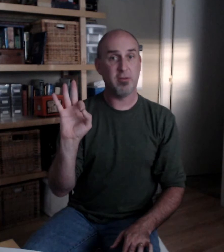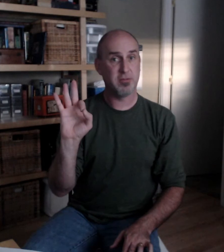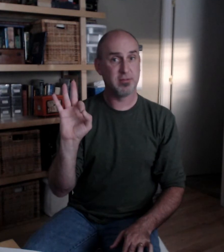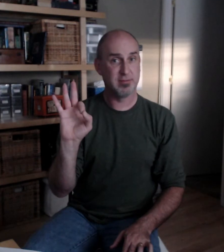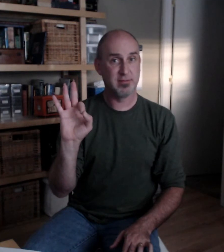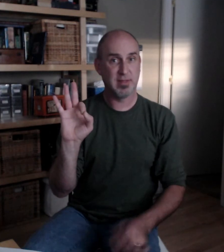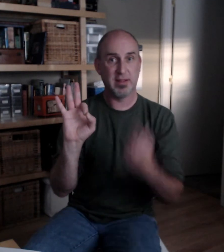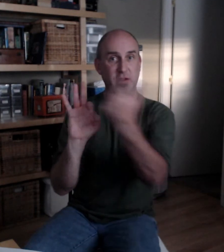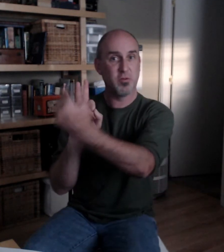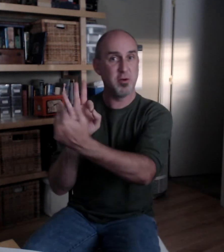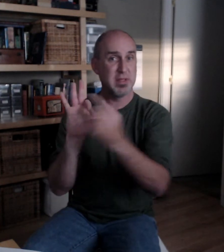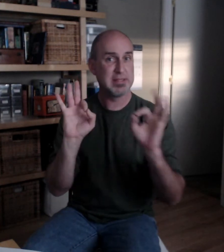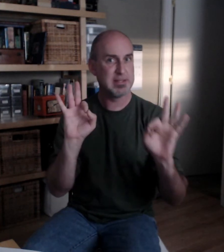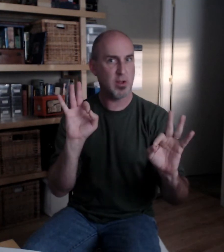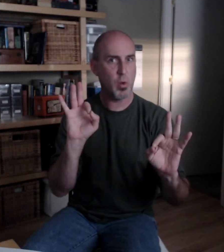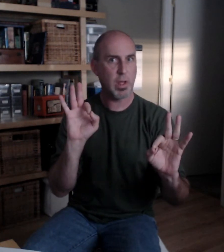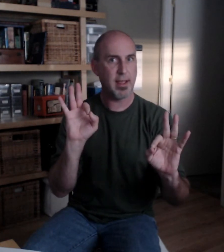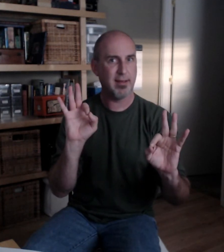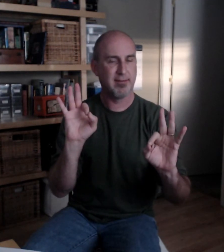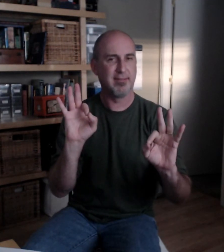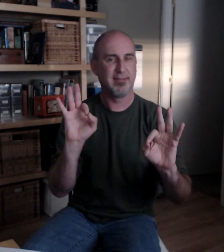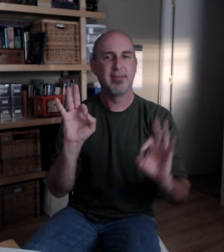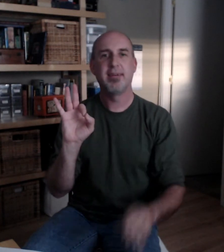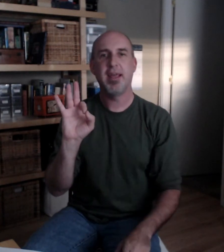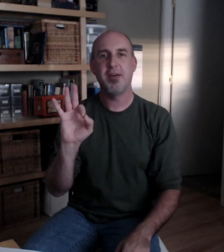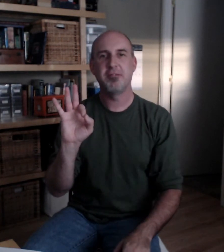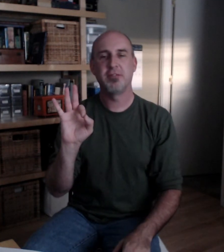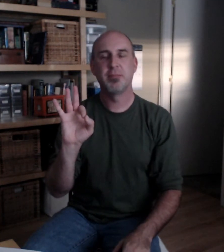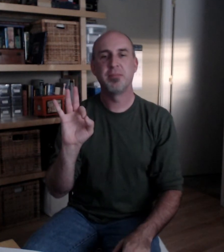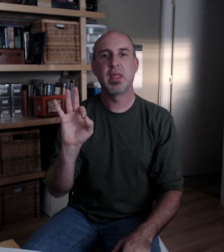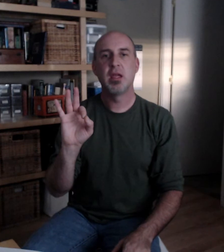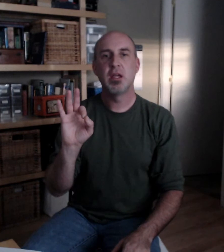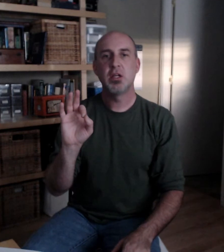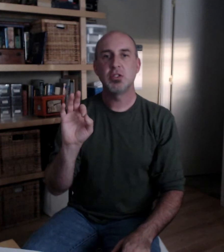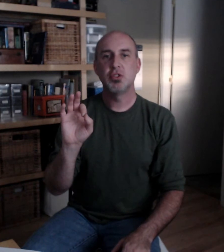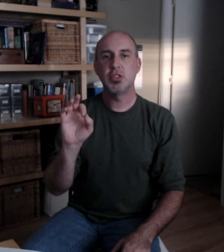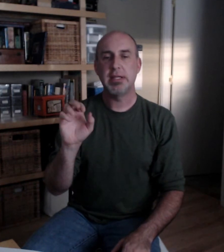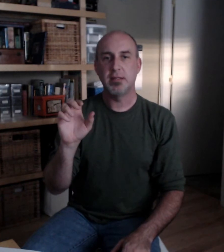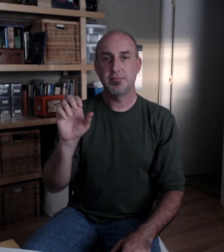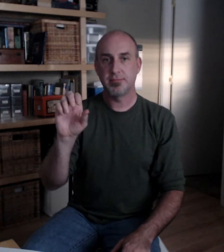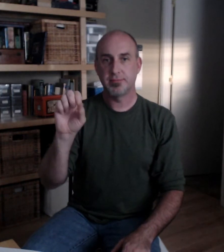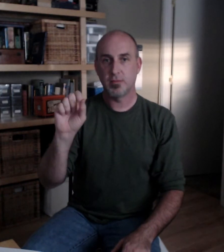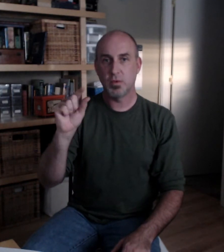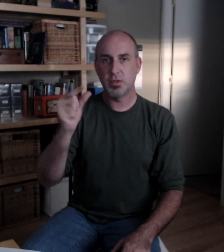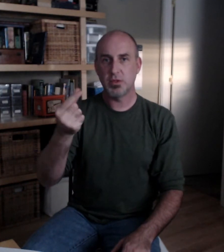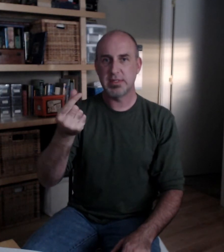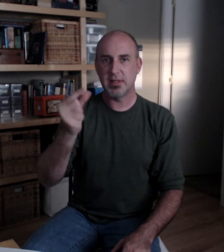F. And I've confirmed that this is okay. F. G. What you're going to do is like